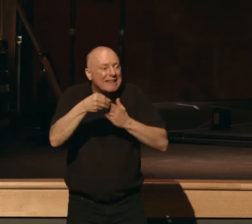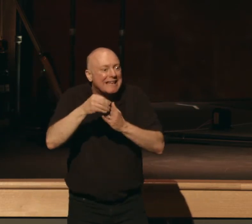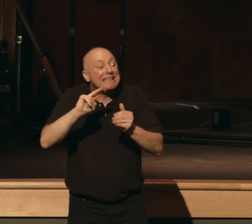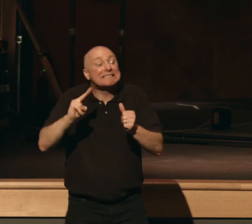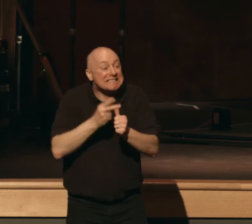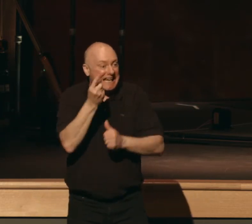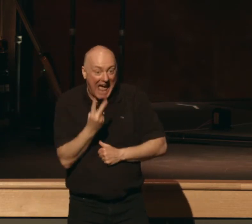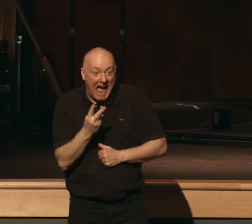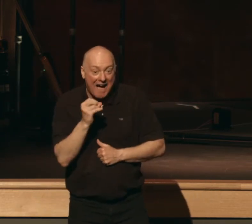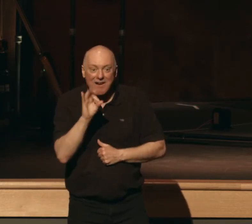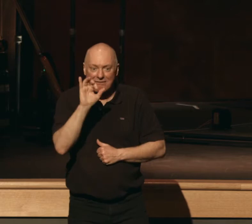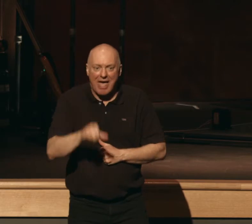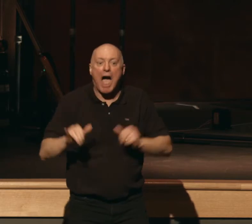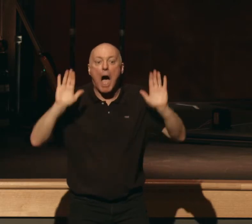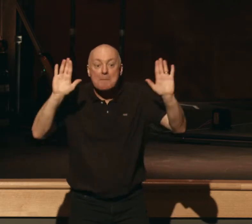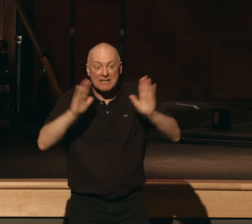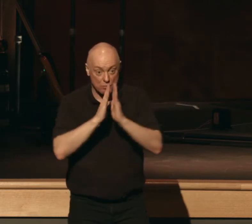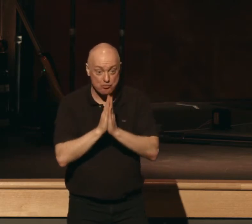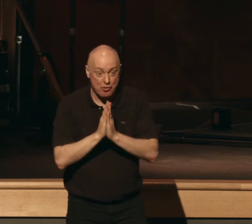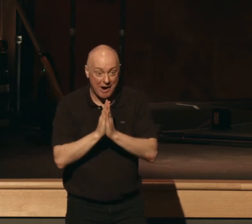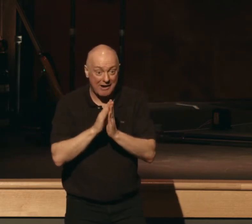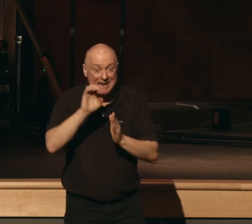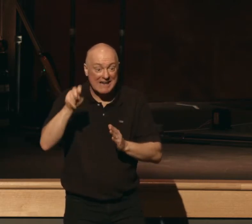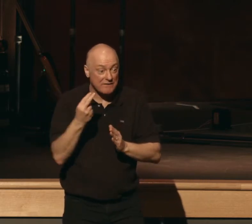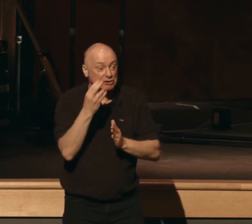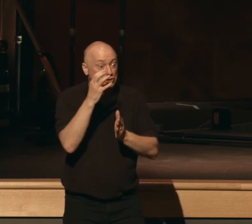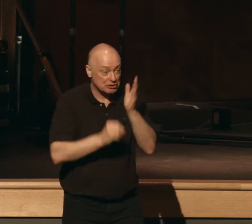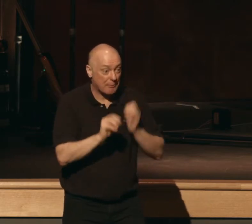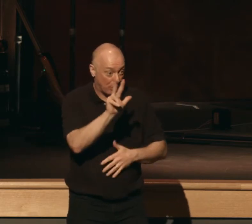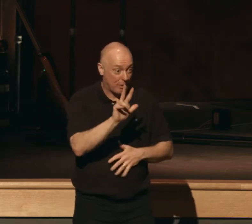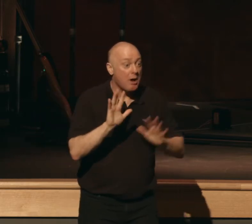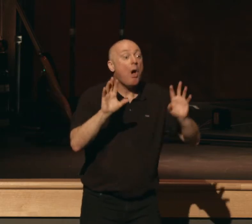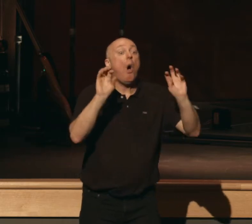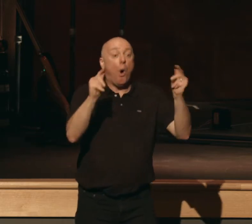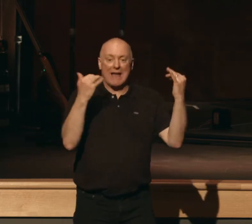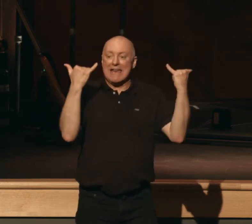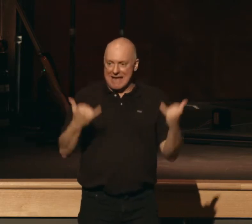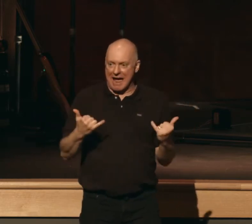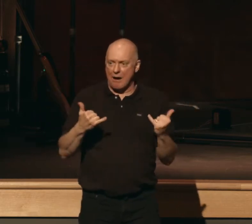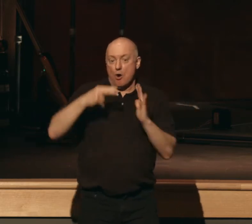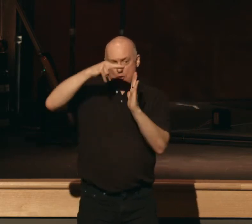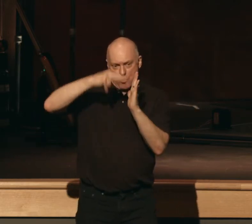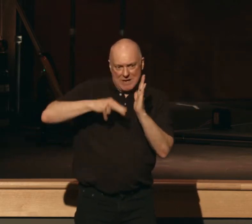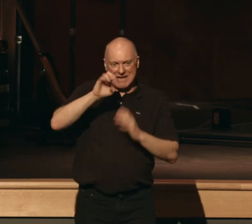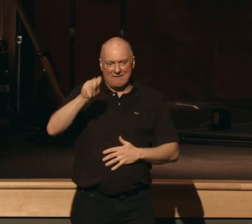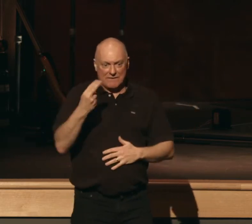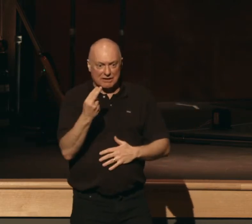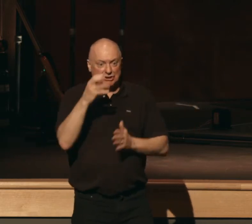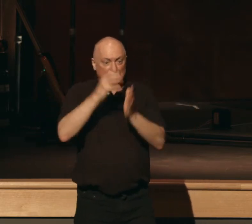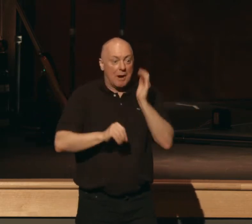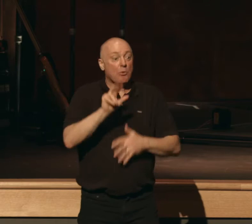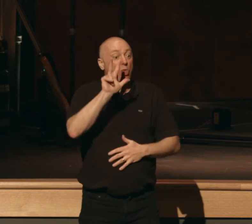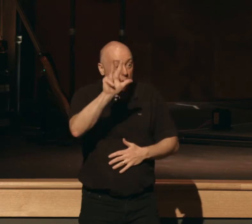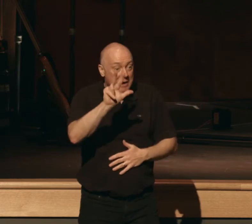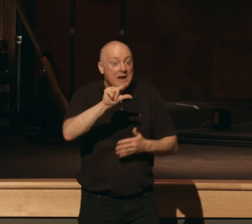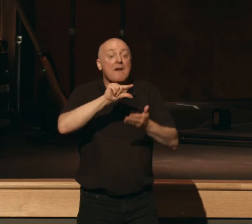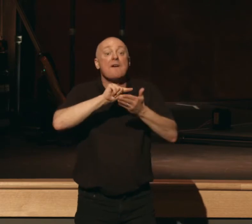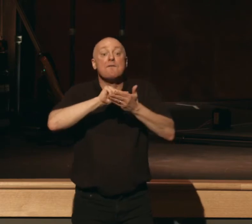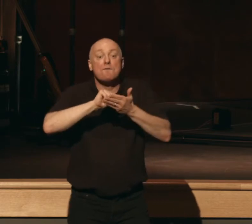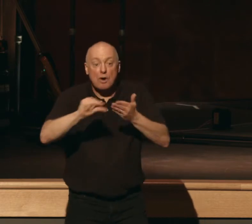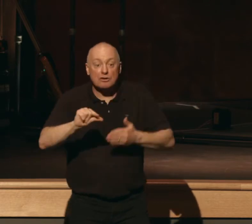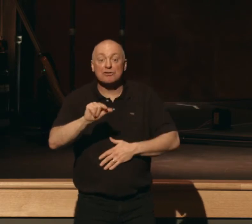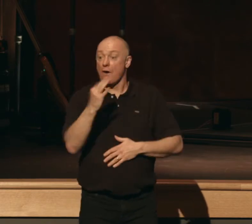the second half of this amazing prayer in Ephesians chapter 3. So please have a look with me at Ephesians chapter 3,